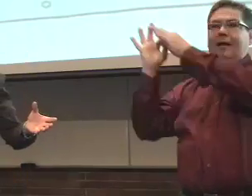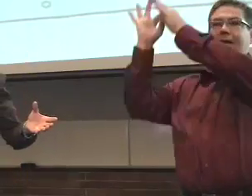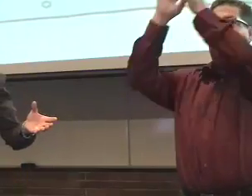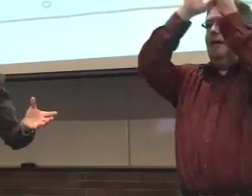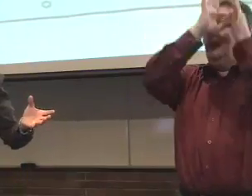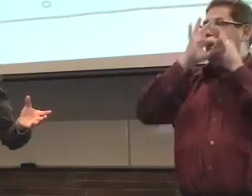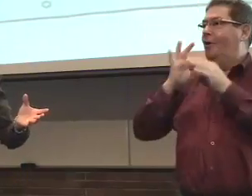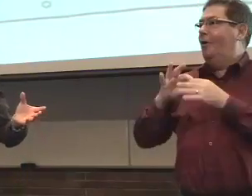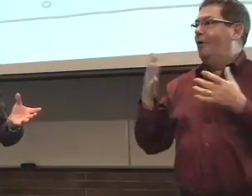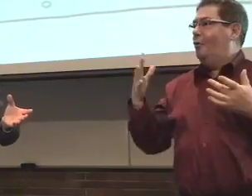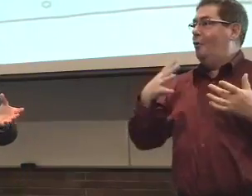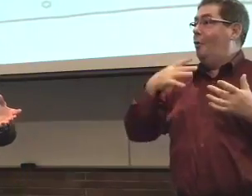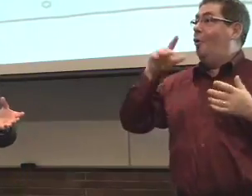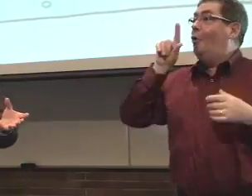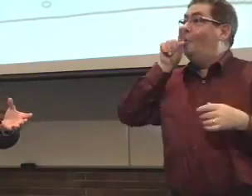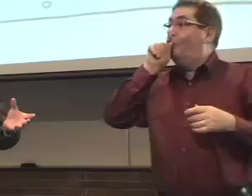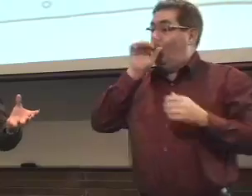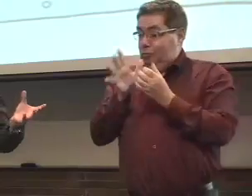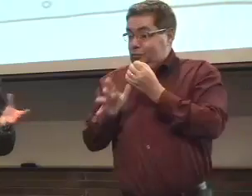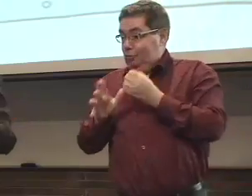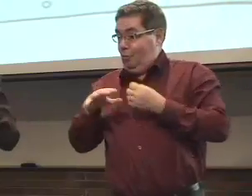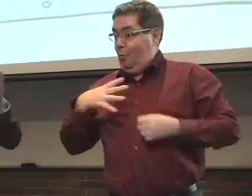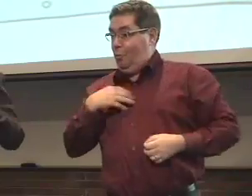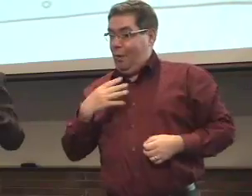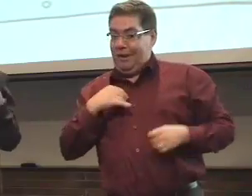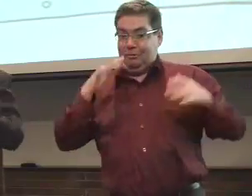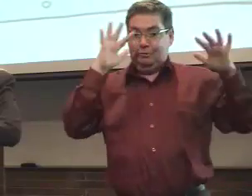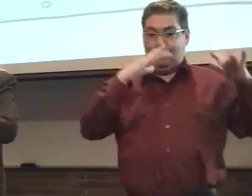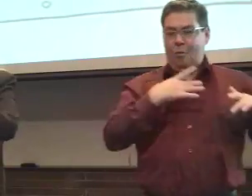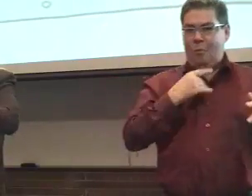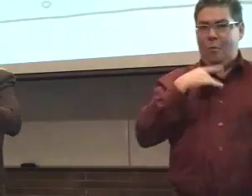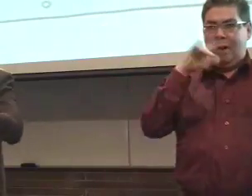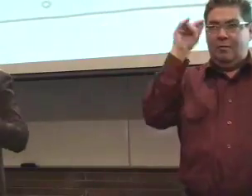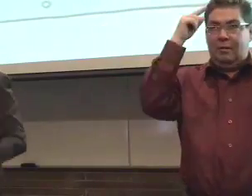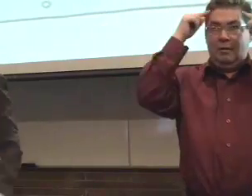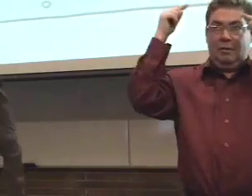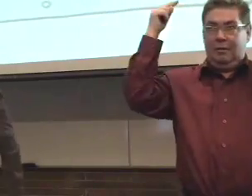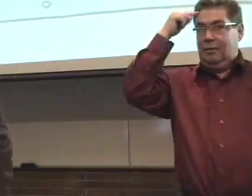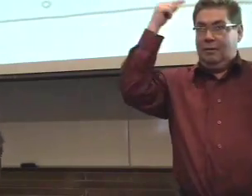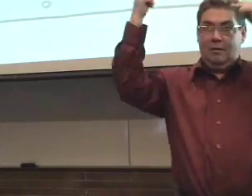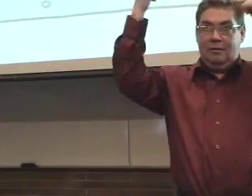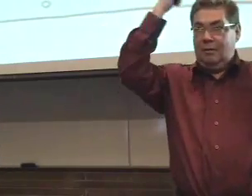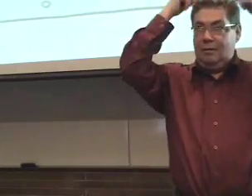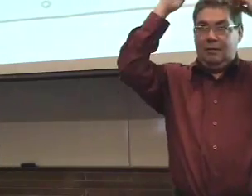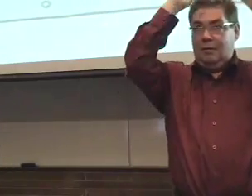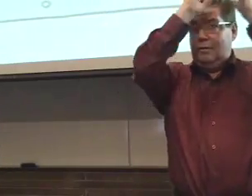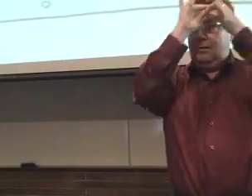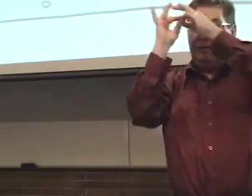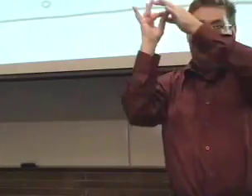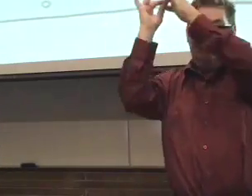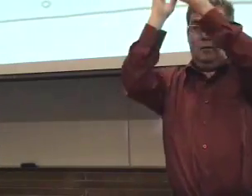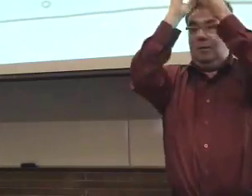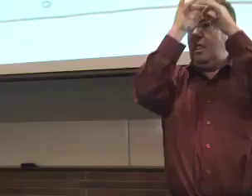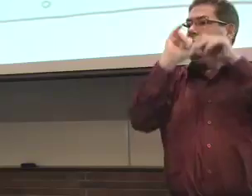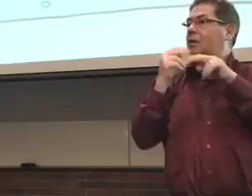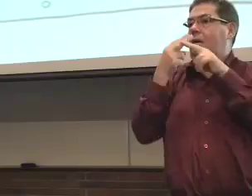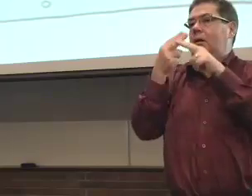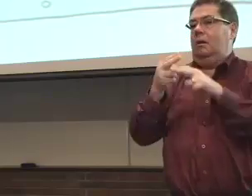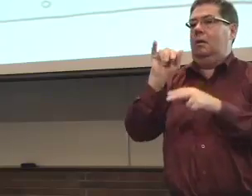poop is white and snow is white has to do with it? All that stuff pulling it out. But that's inferential, and that stuff deaf kids